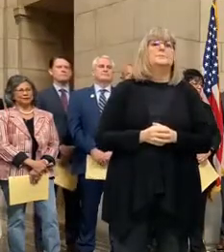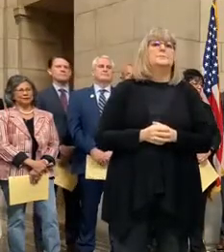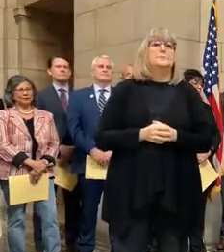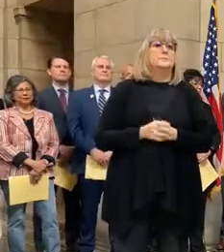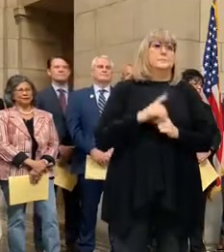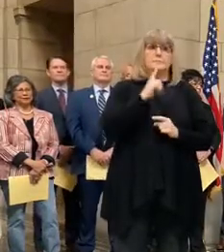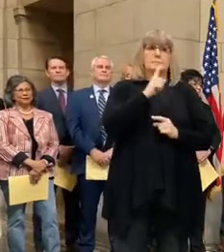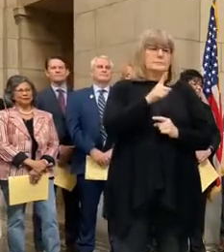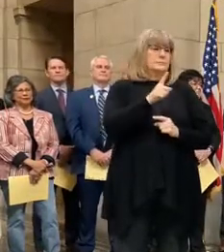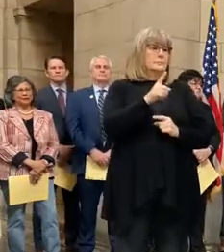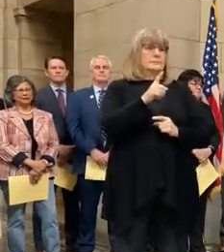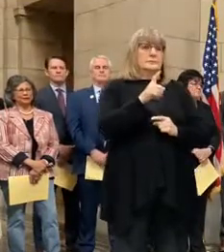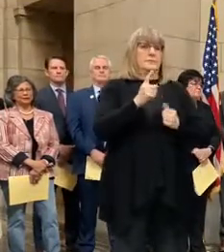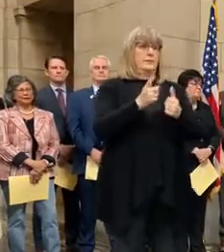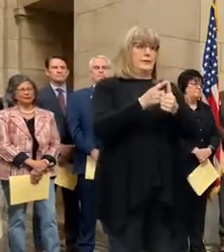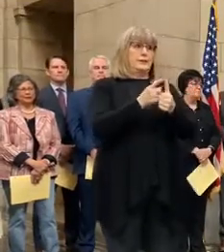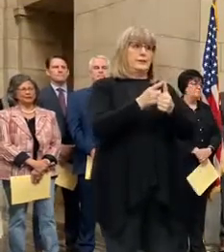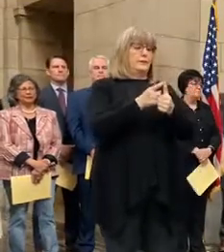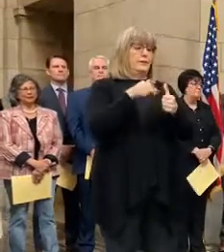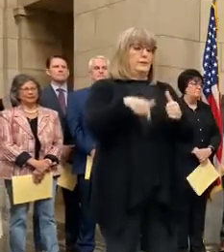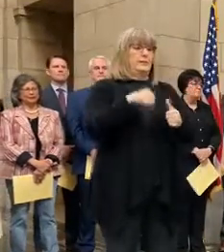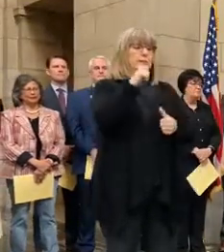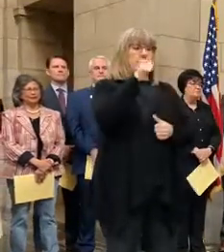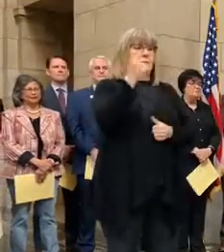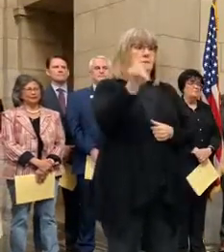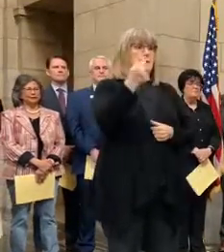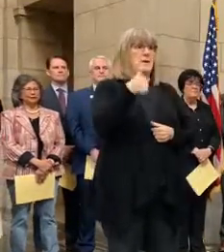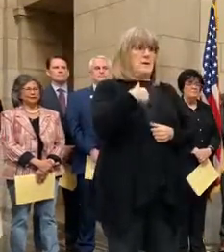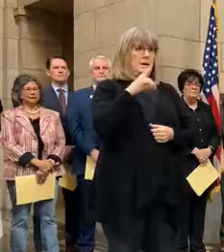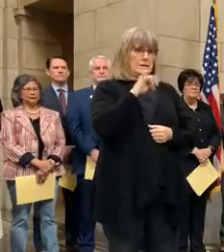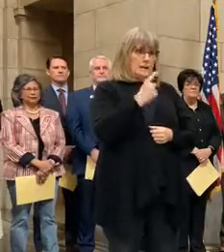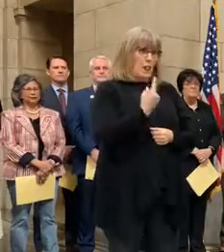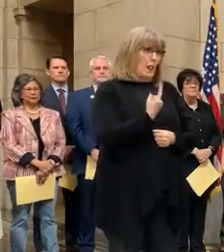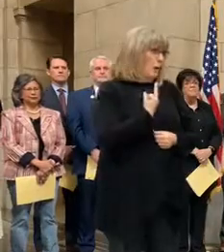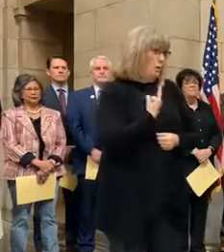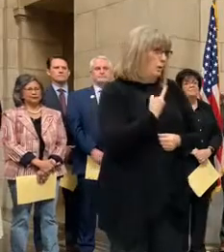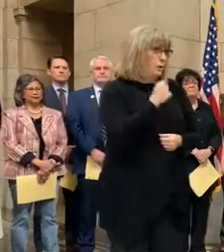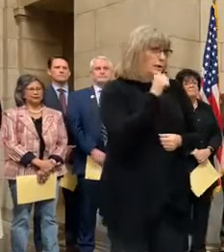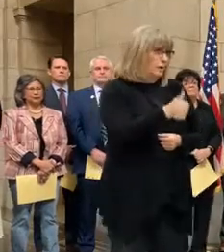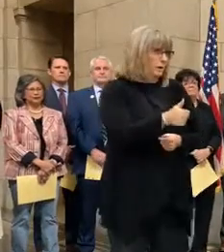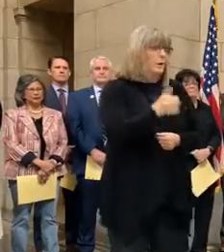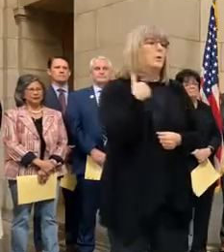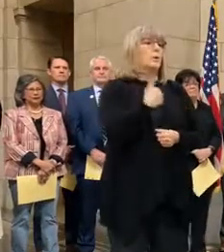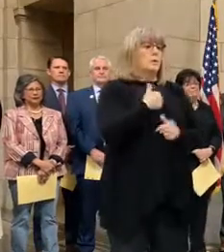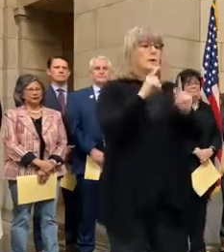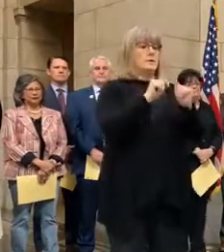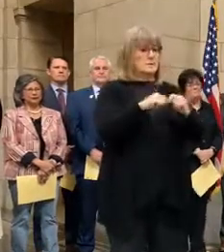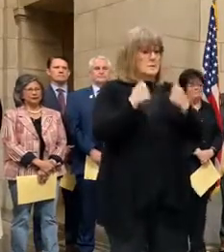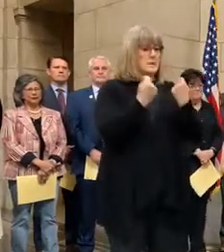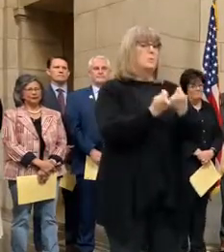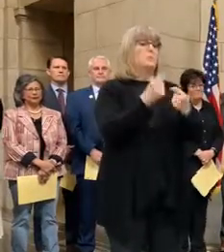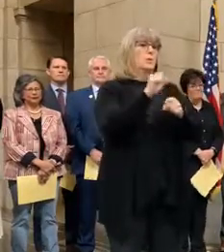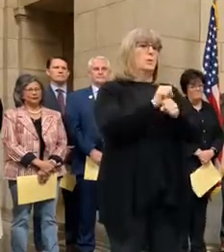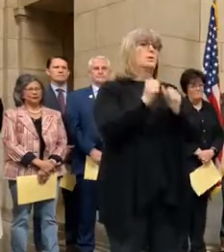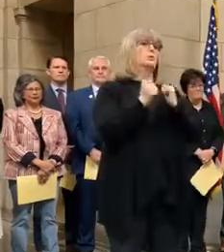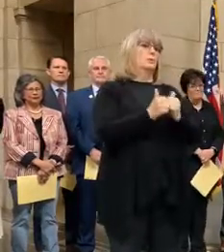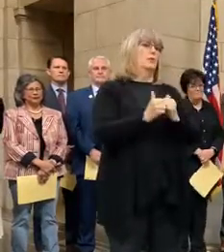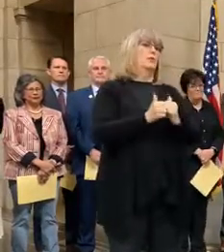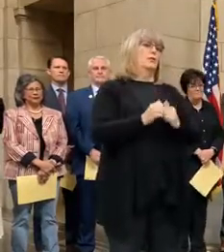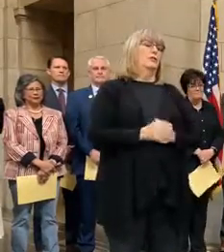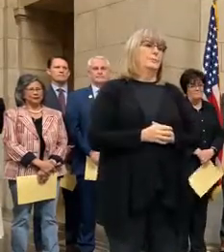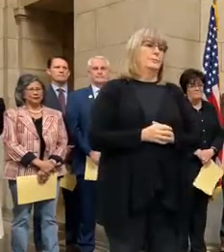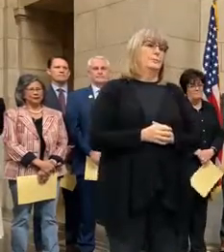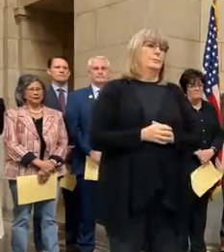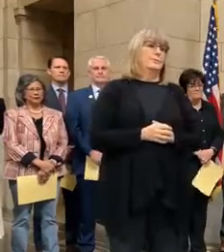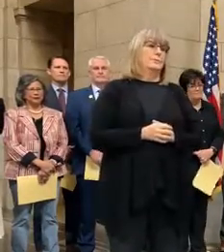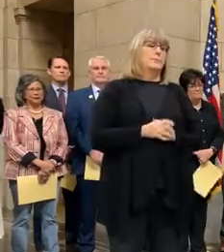as governor? And I'd get back to, first of all, this is not something that I did by myself. This is something that we as a team worked on. And